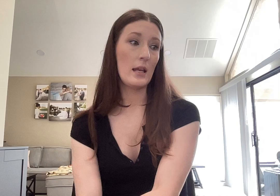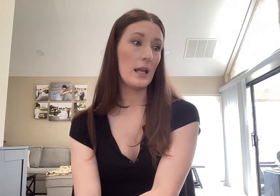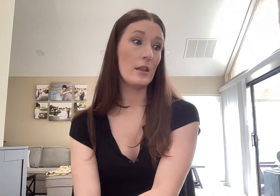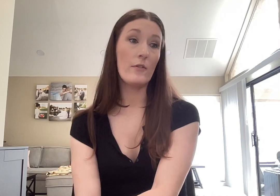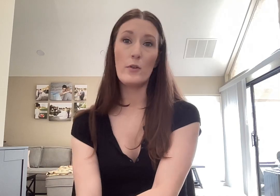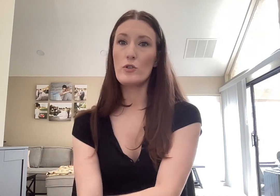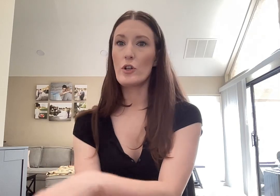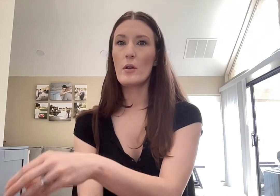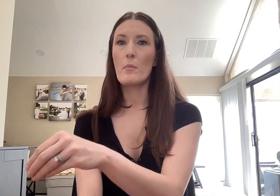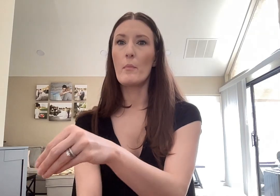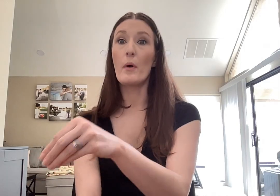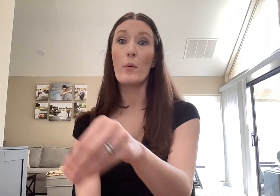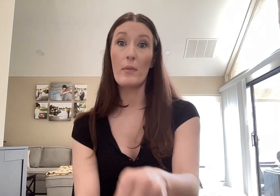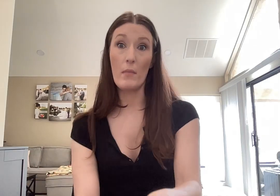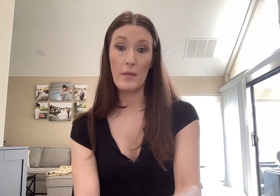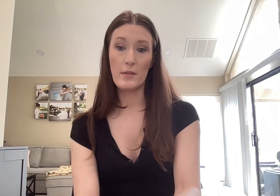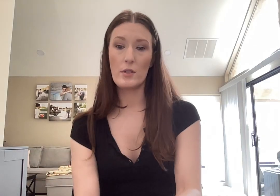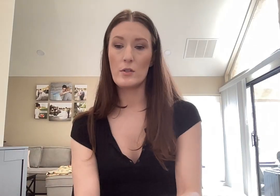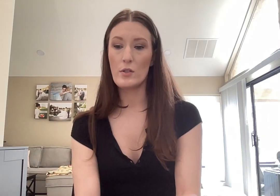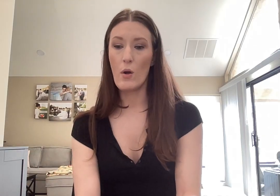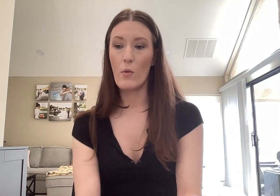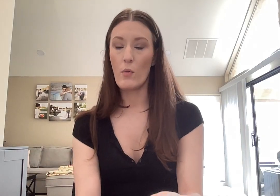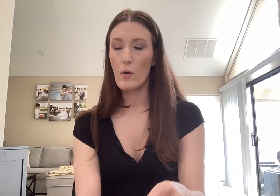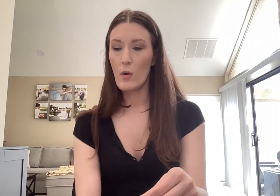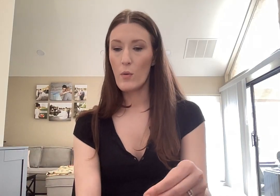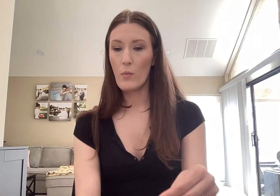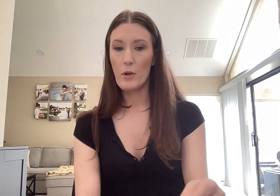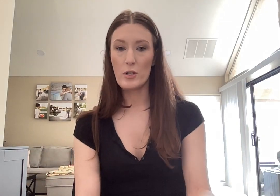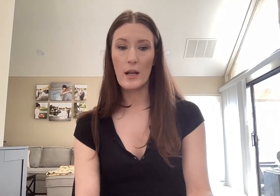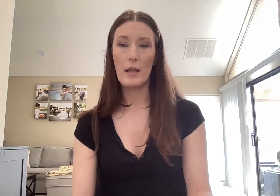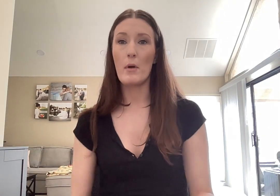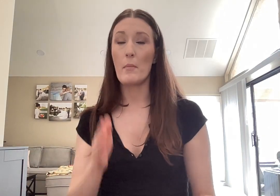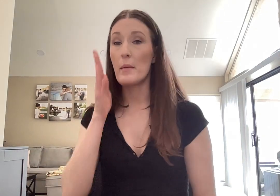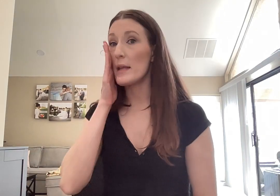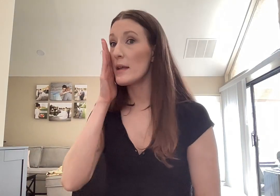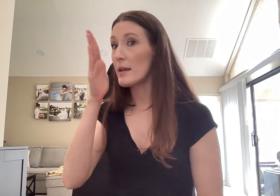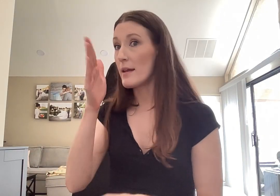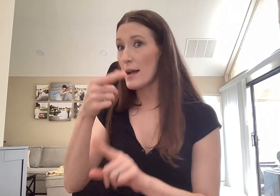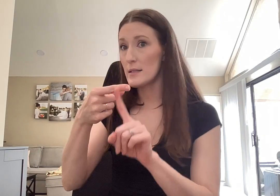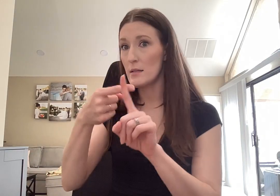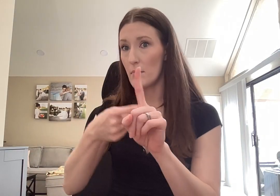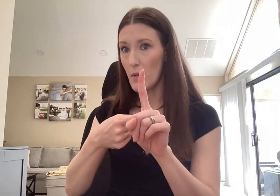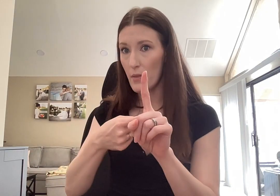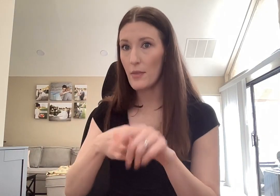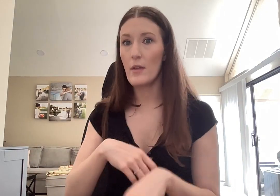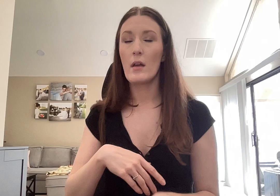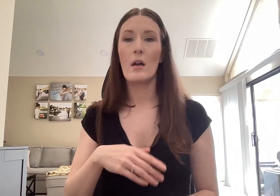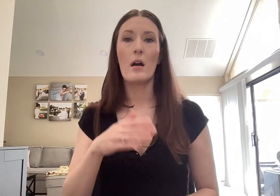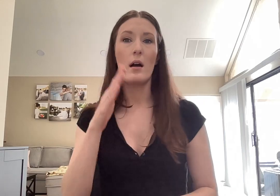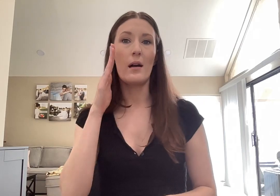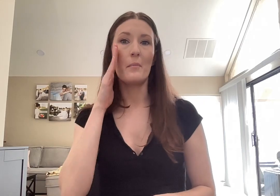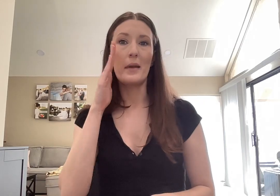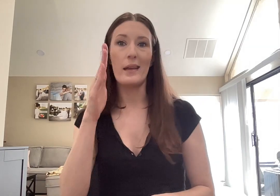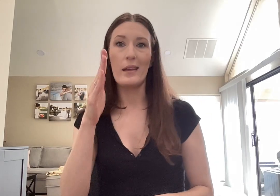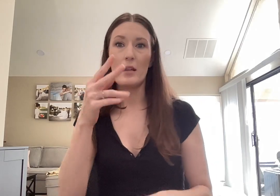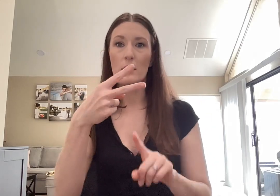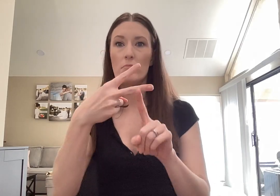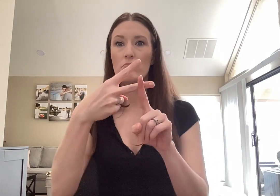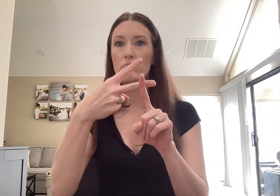In the future, but with months. So we're talking about maybe next month, in